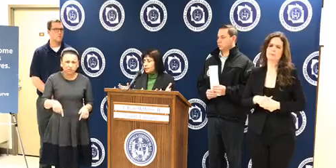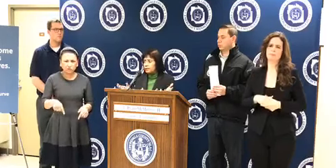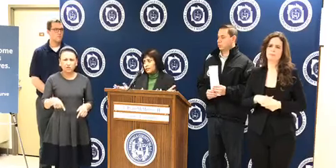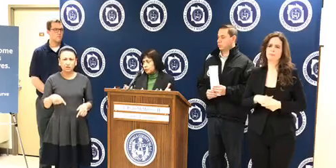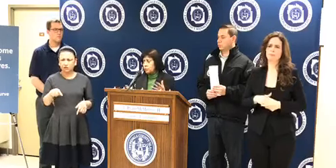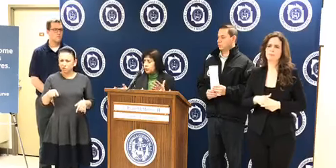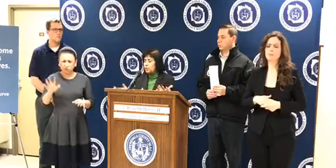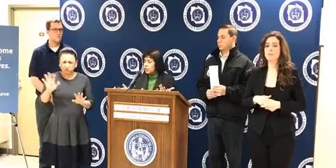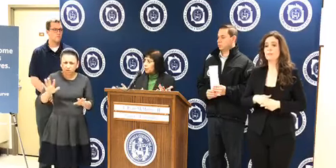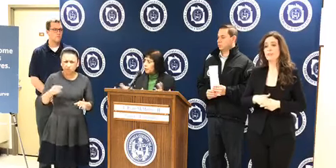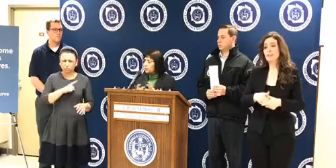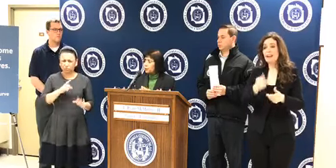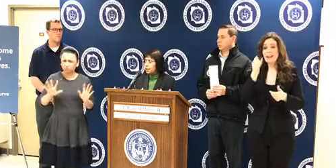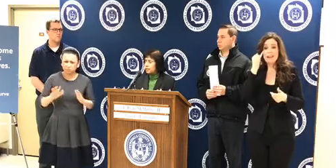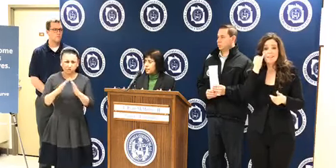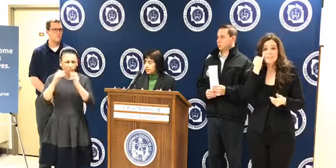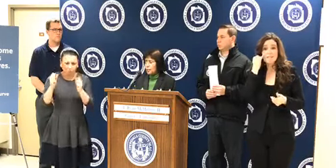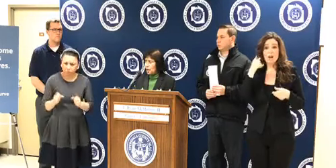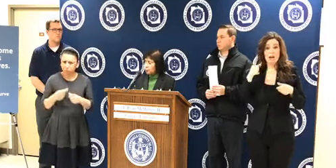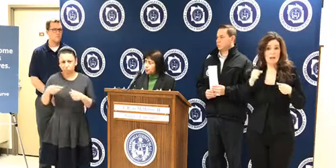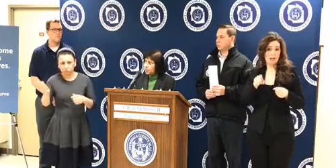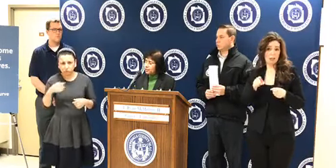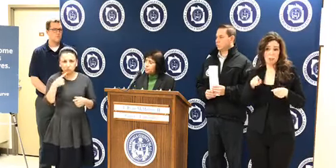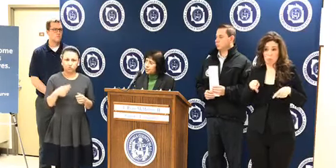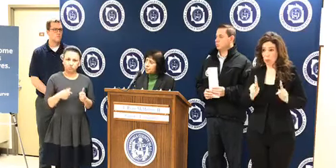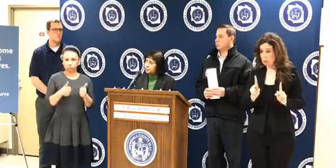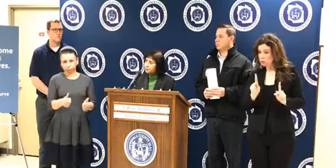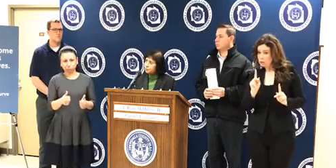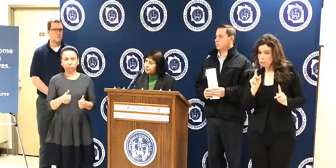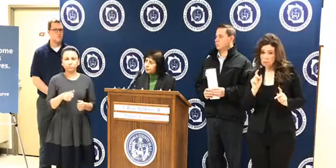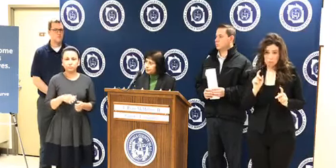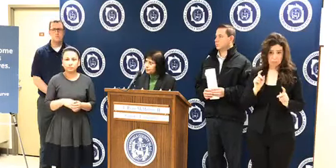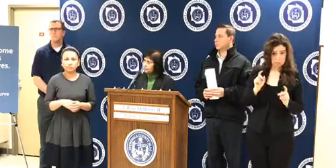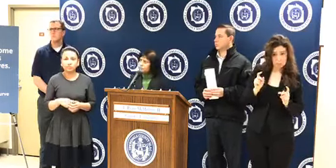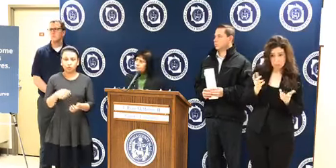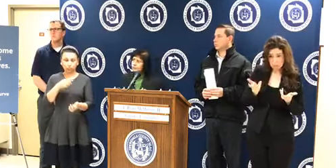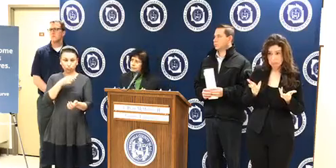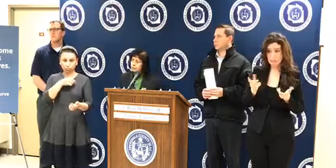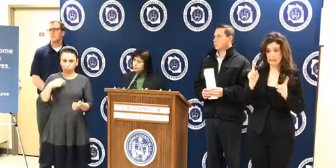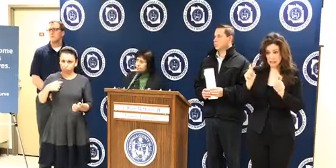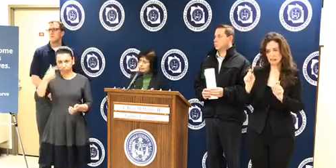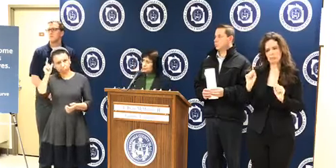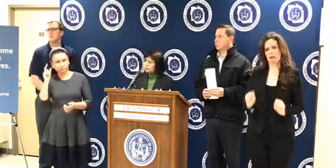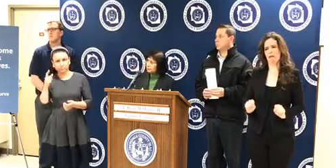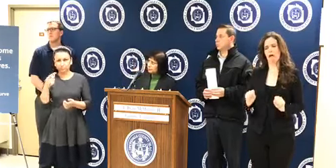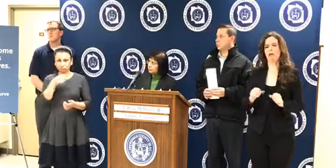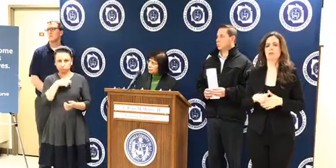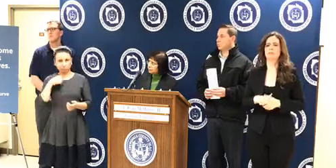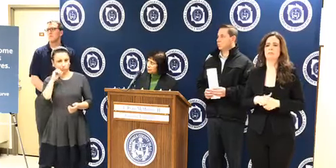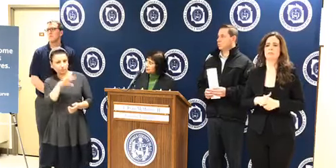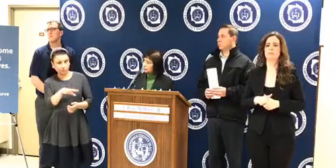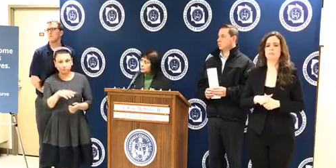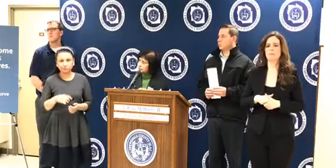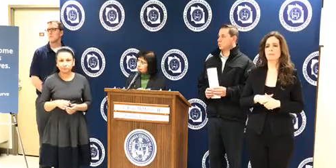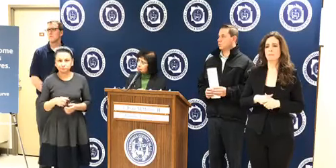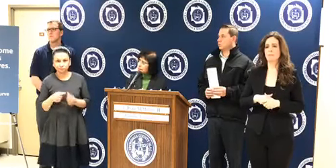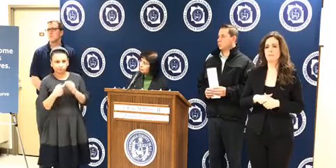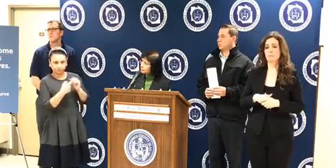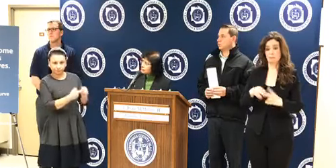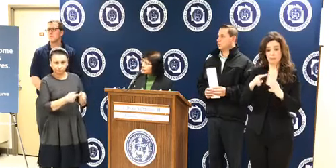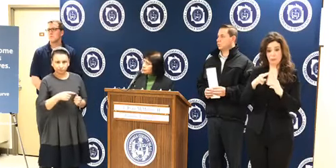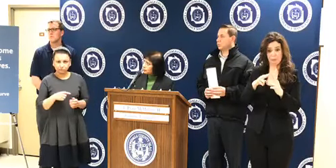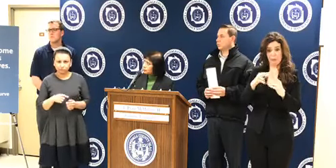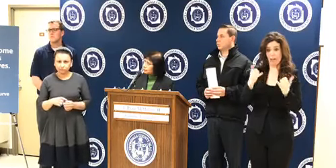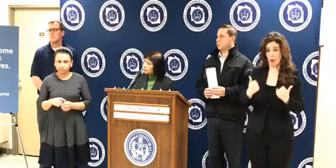then you will recover in a few days. That's up to their discretion. Were these two both living at home? They weren't in.